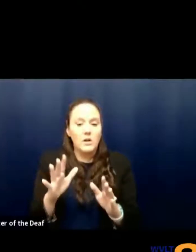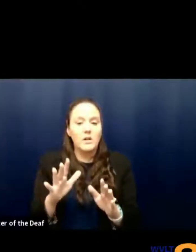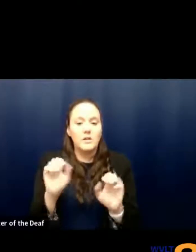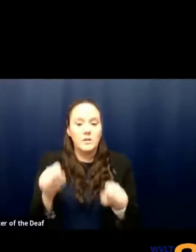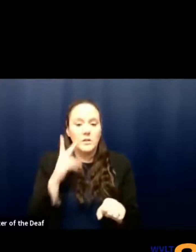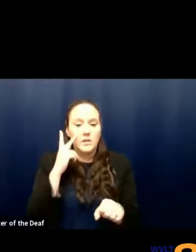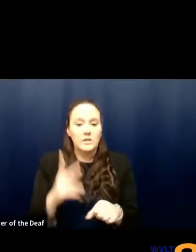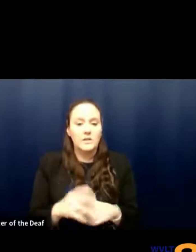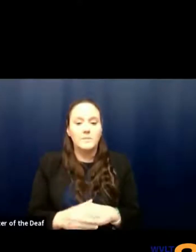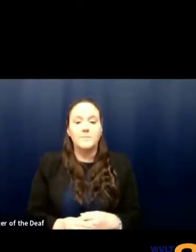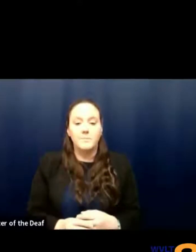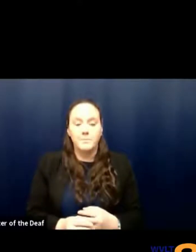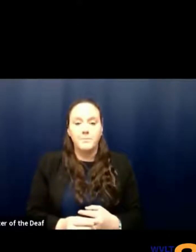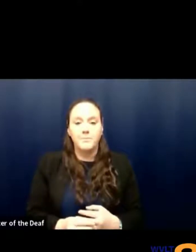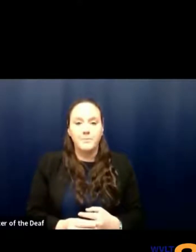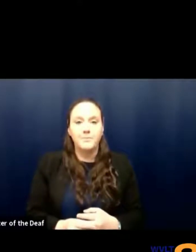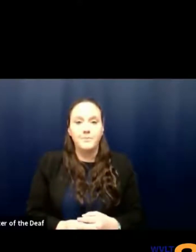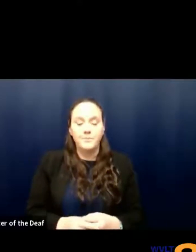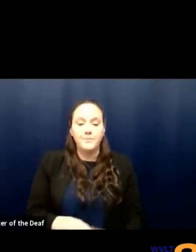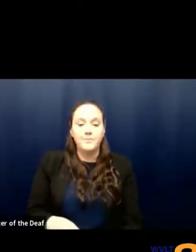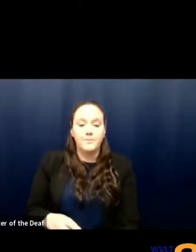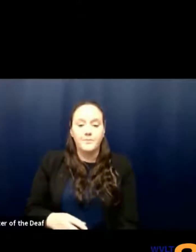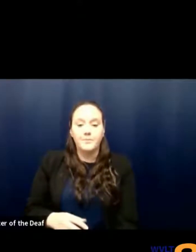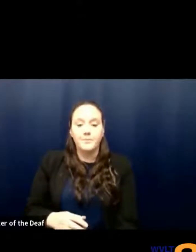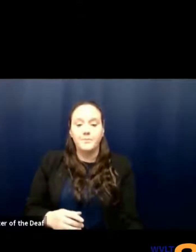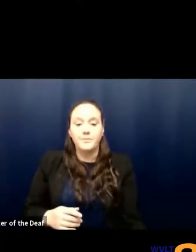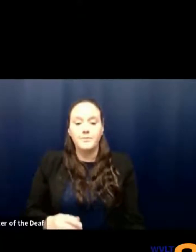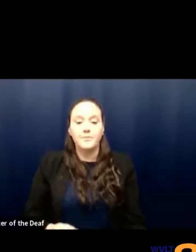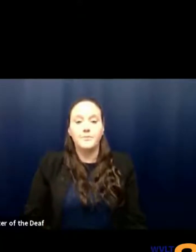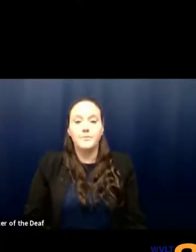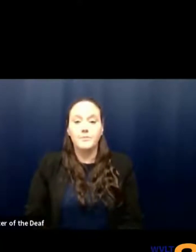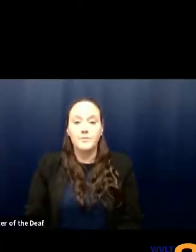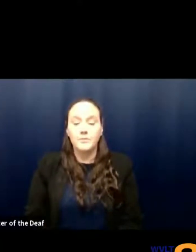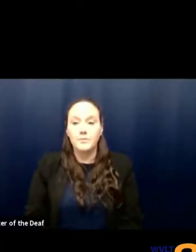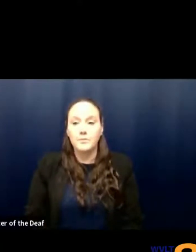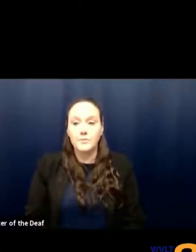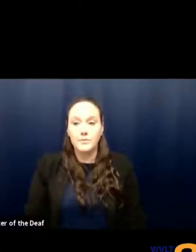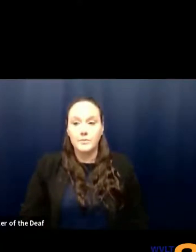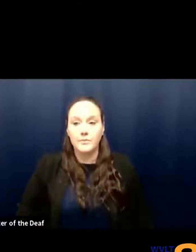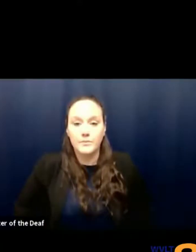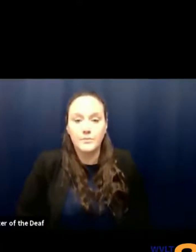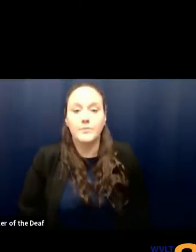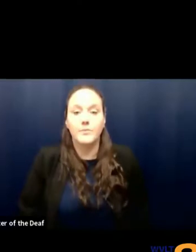look online for that report. On the White House. From the